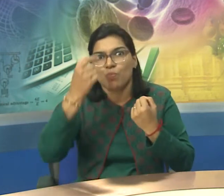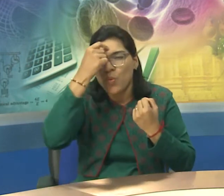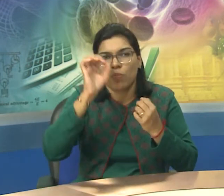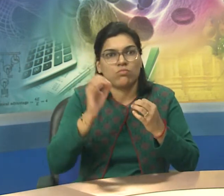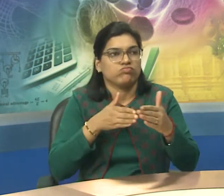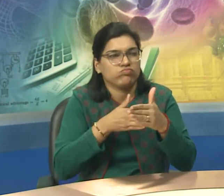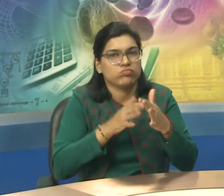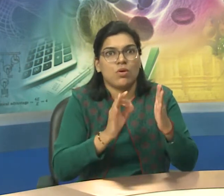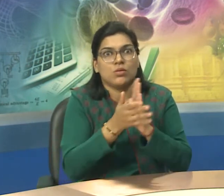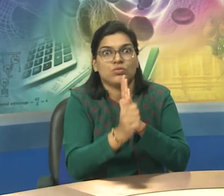of